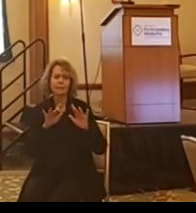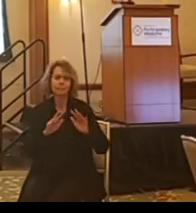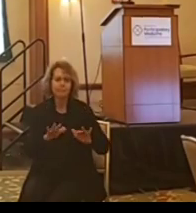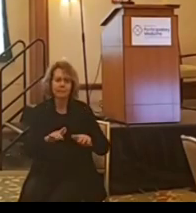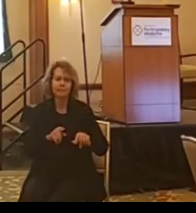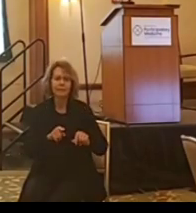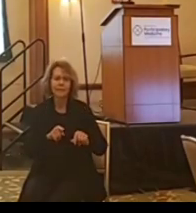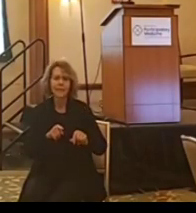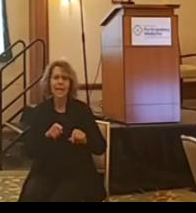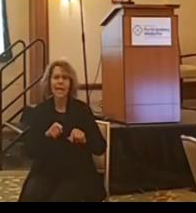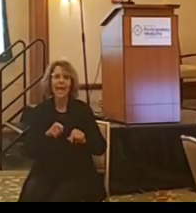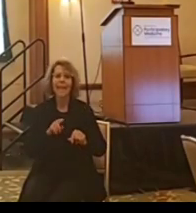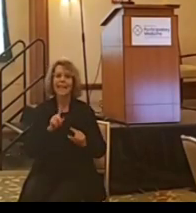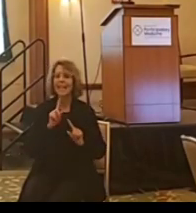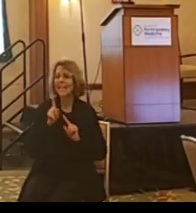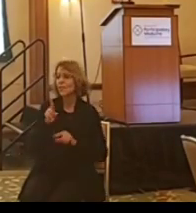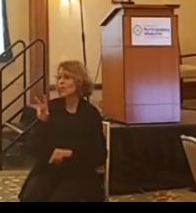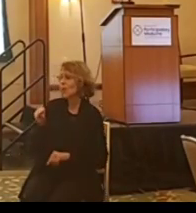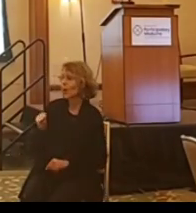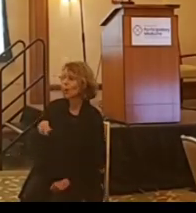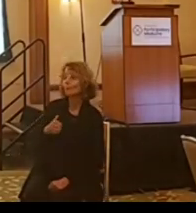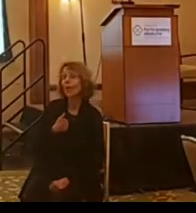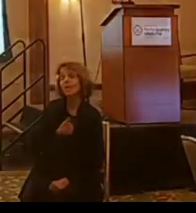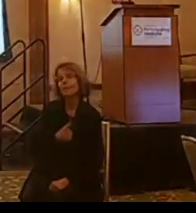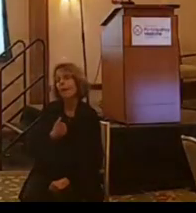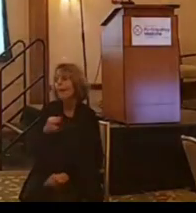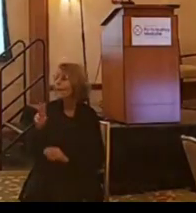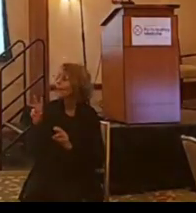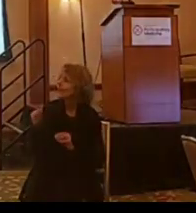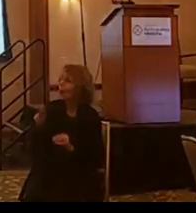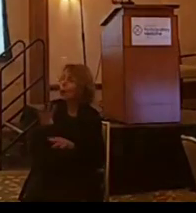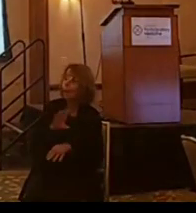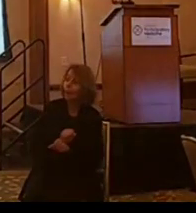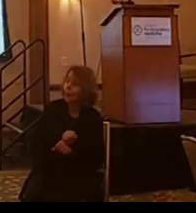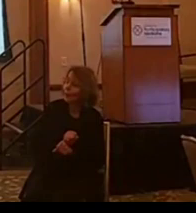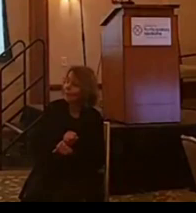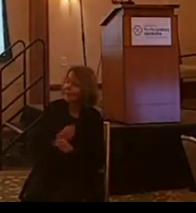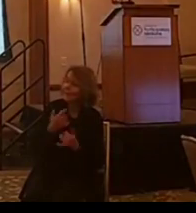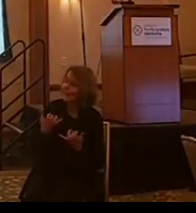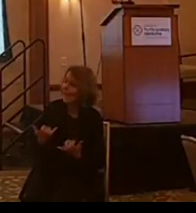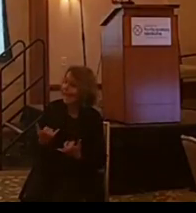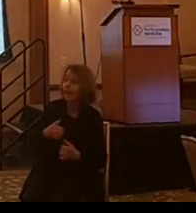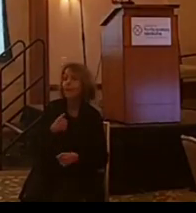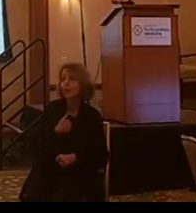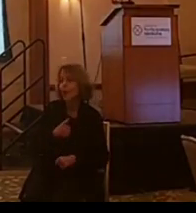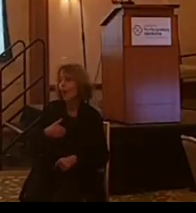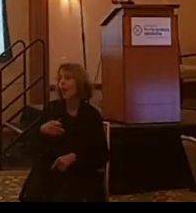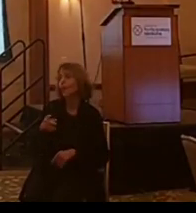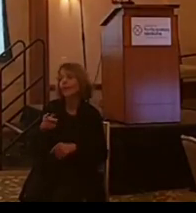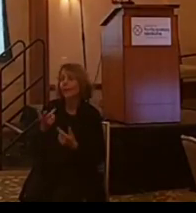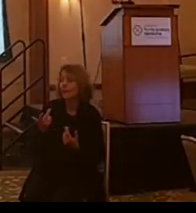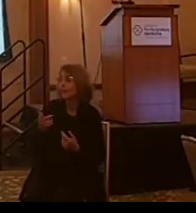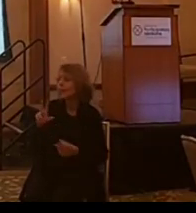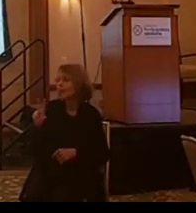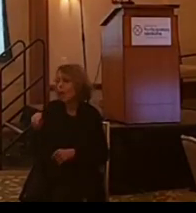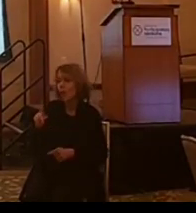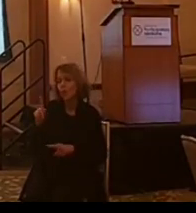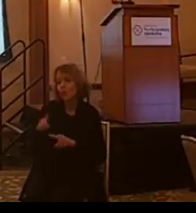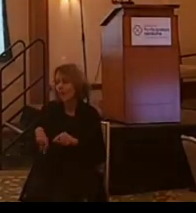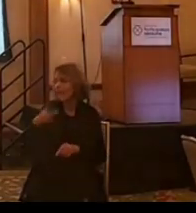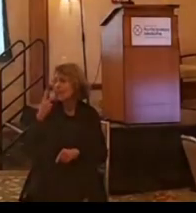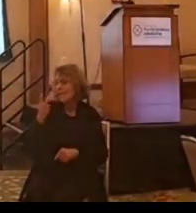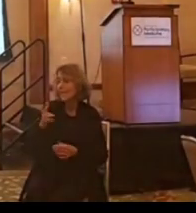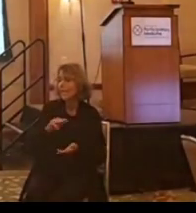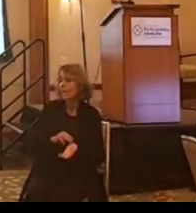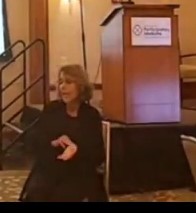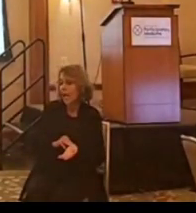No, we can't see you for that on this particular day. And how demoralizing that is, both to patients